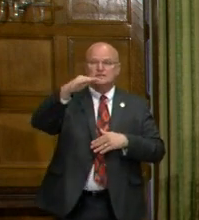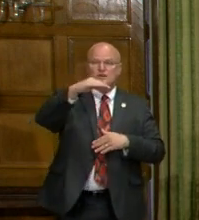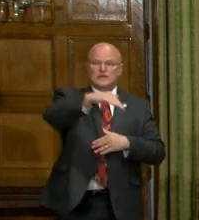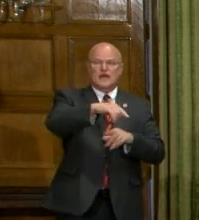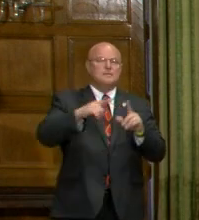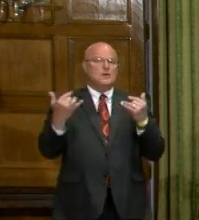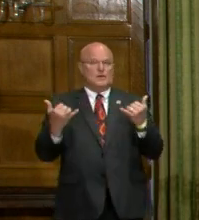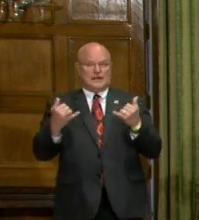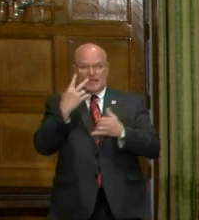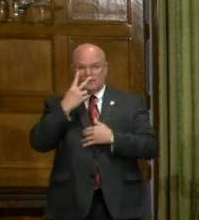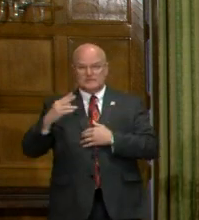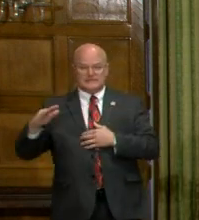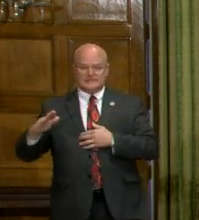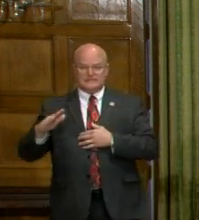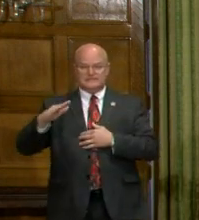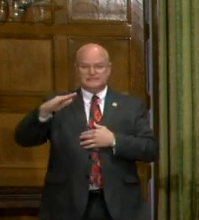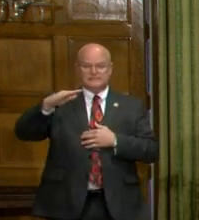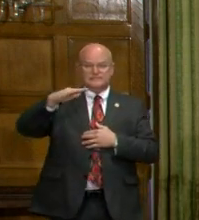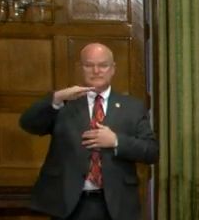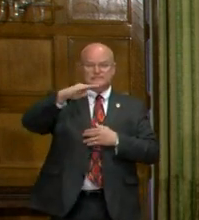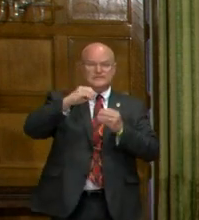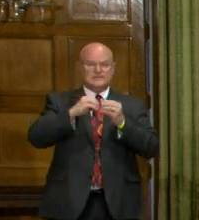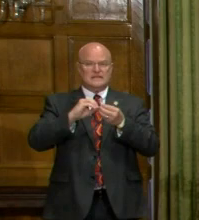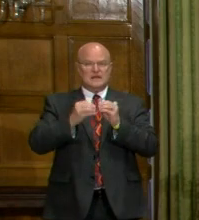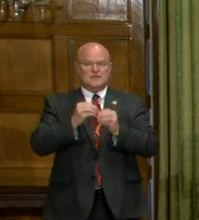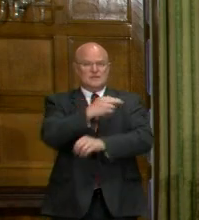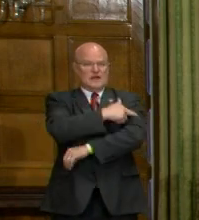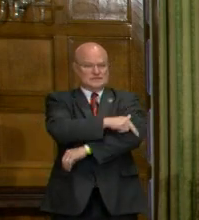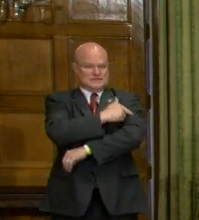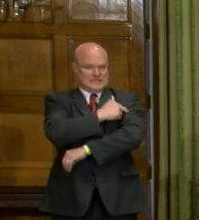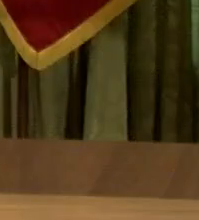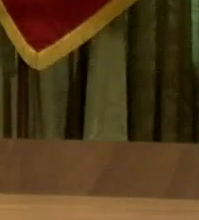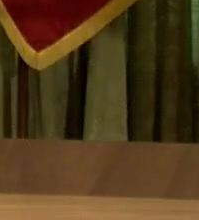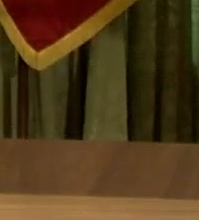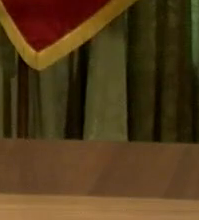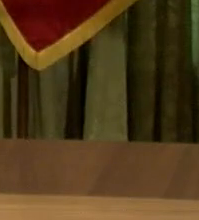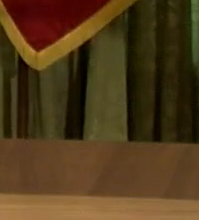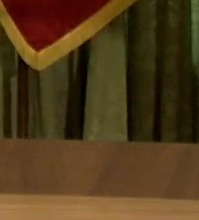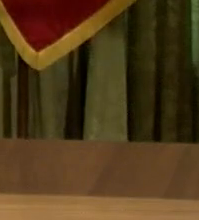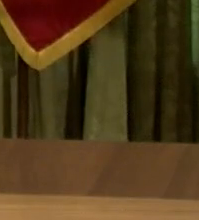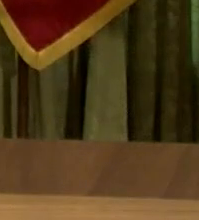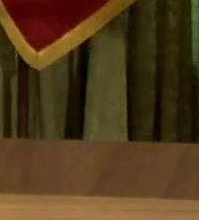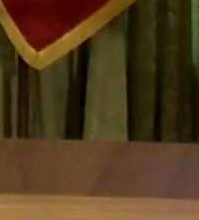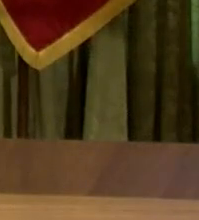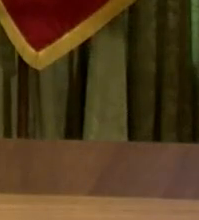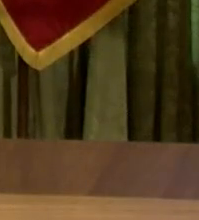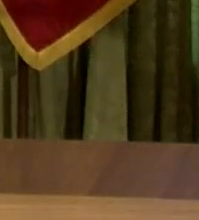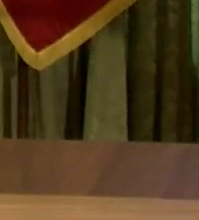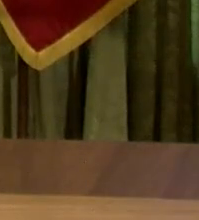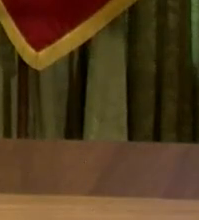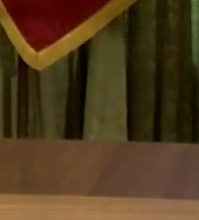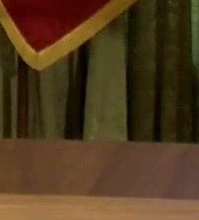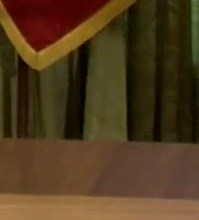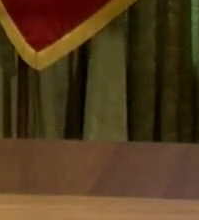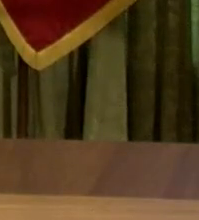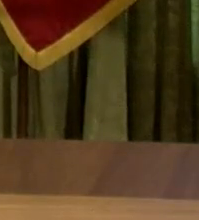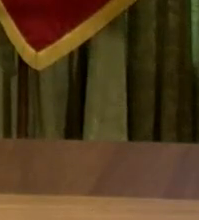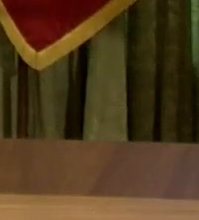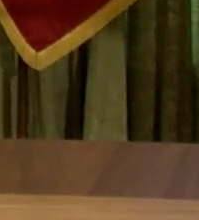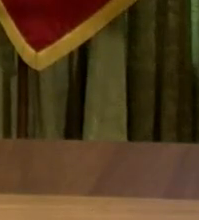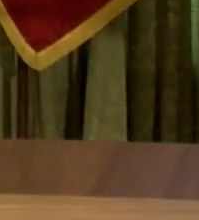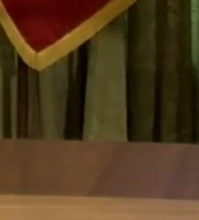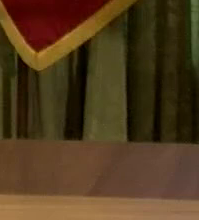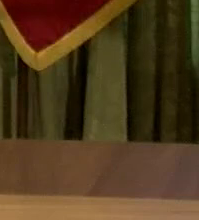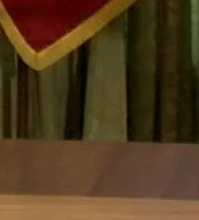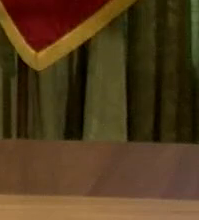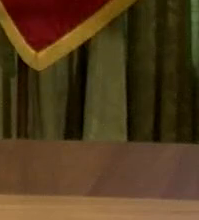but right now we see a plateau in the number of hospitalizations. And then if you'll go to, I like every once in a